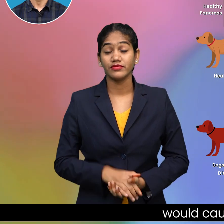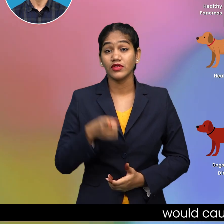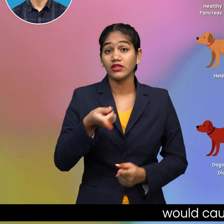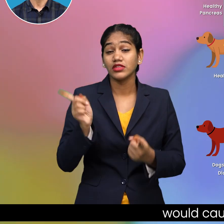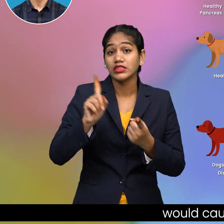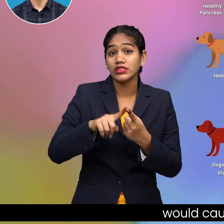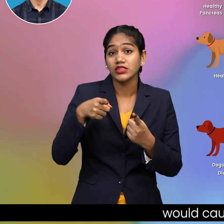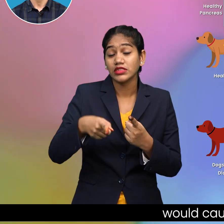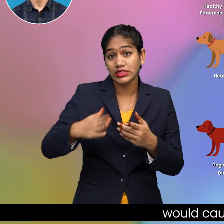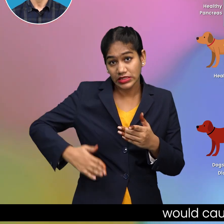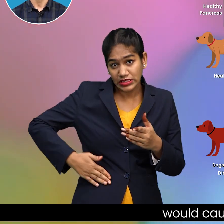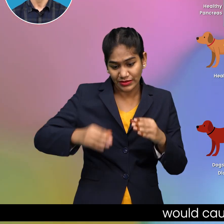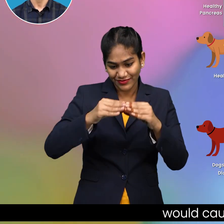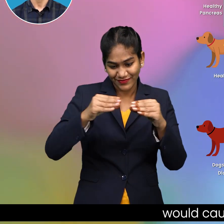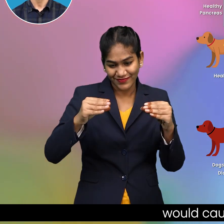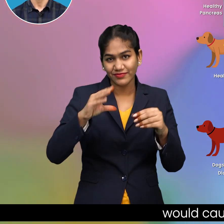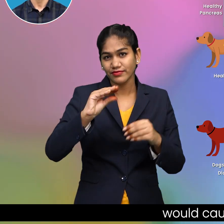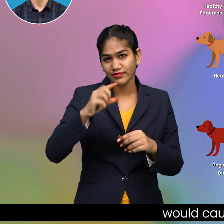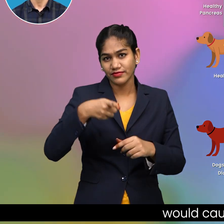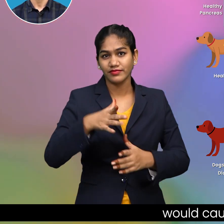would cause the pancreas